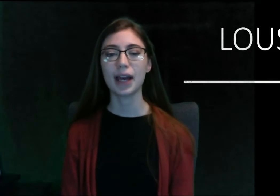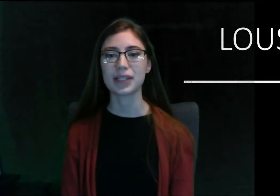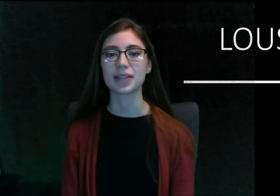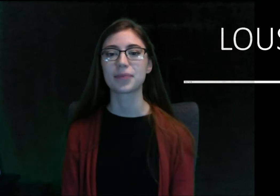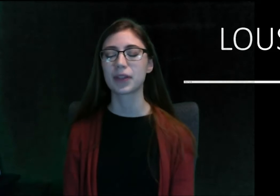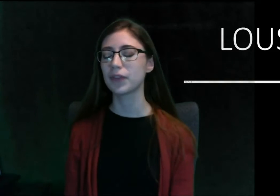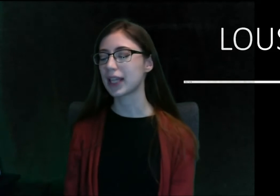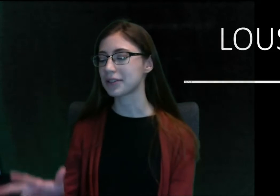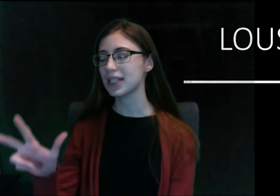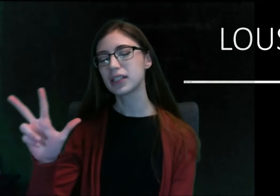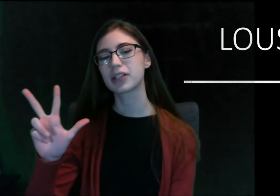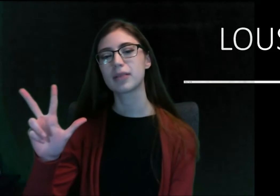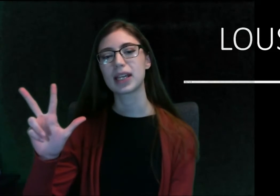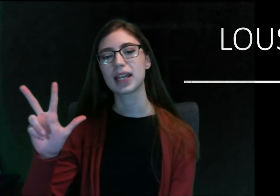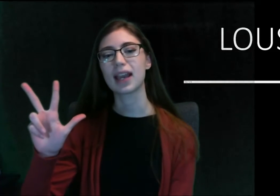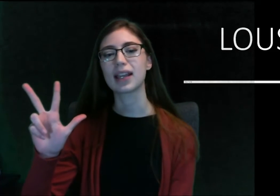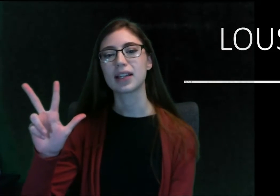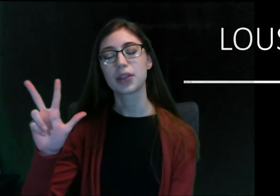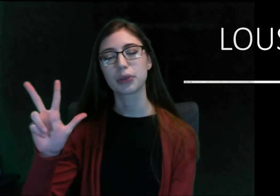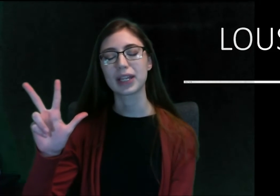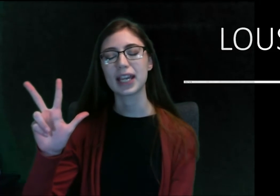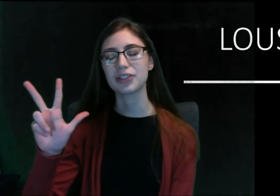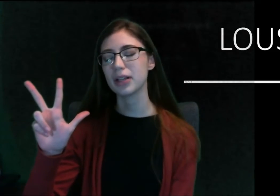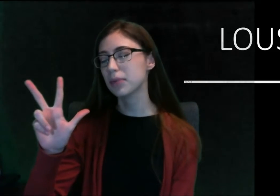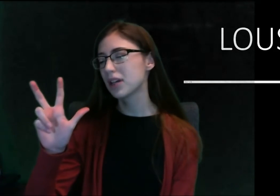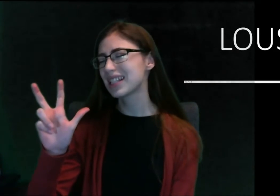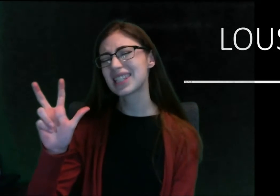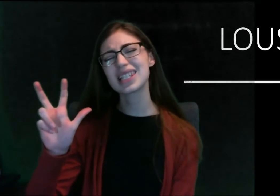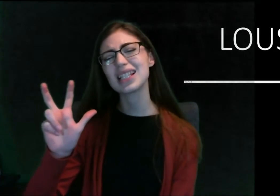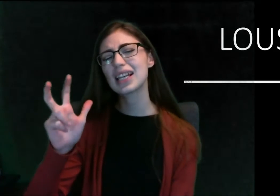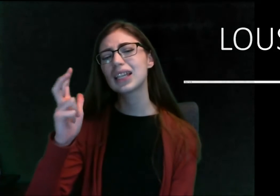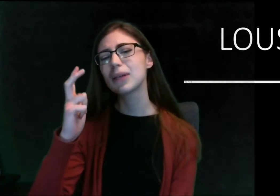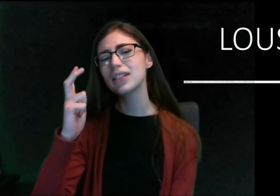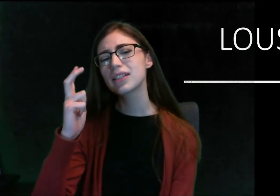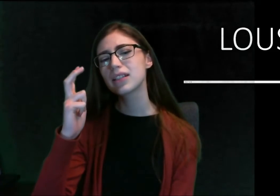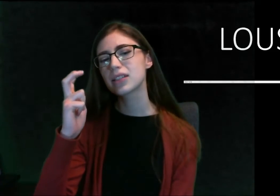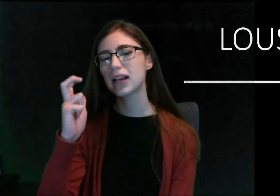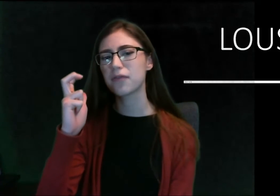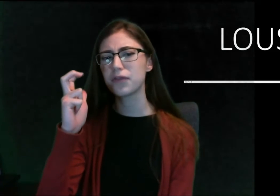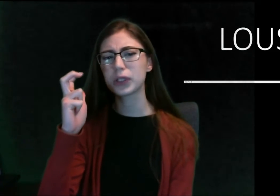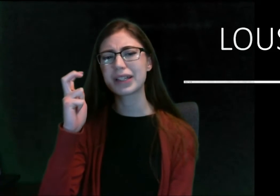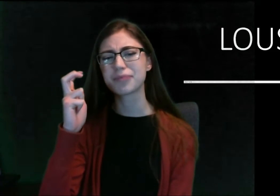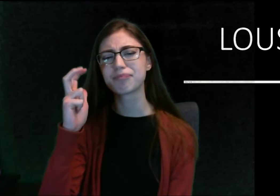Lousy. For lousy, you're going to make a 3 hand shape that's slightly bent, so not fully, just a